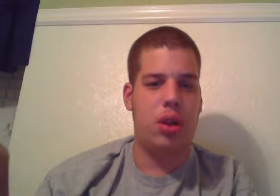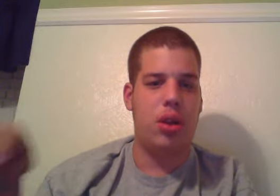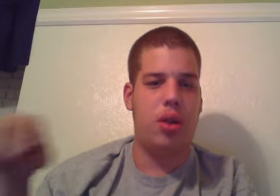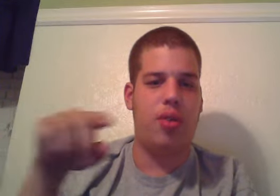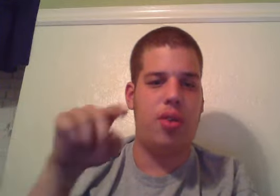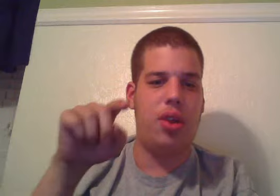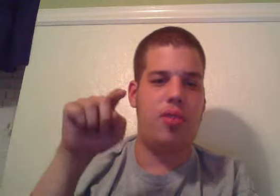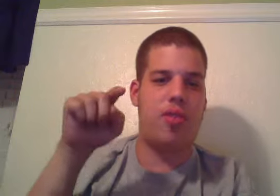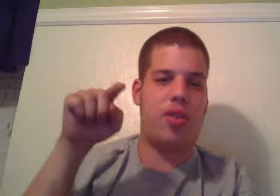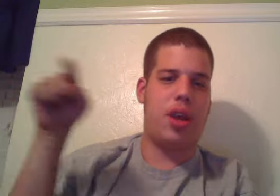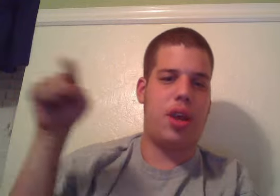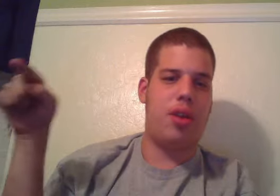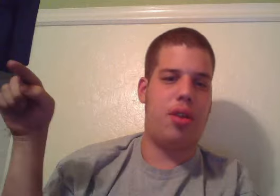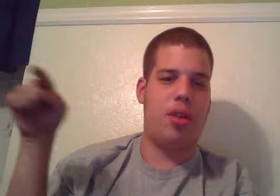Z is just like this.